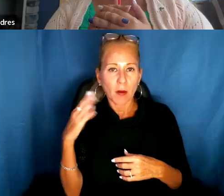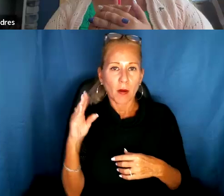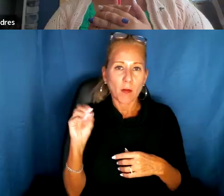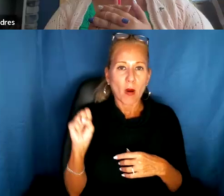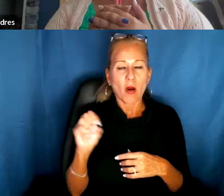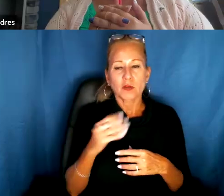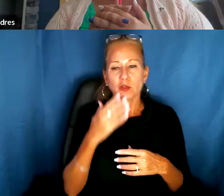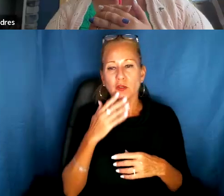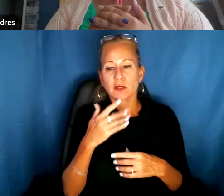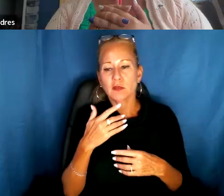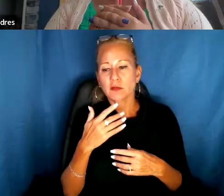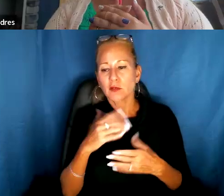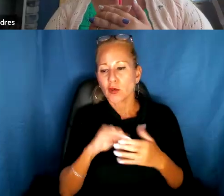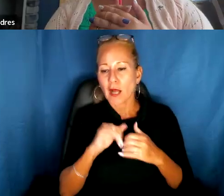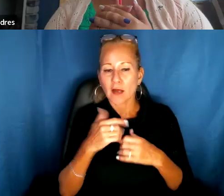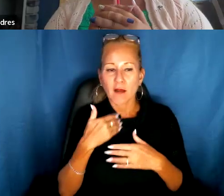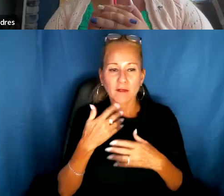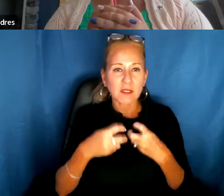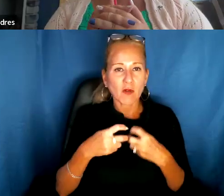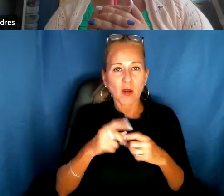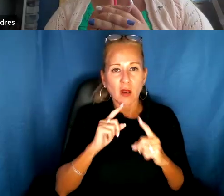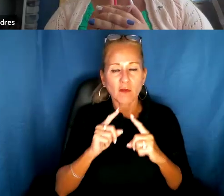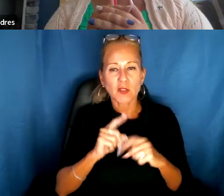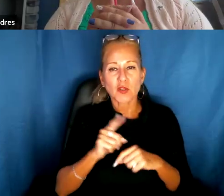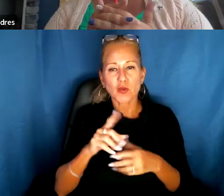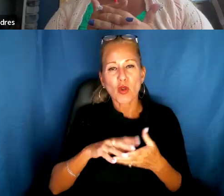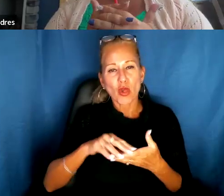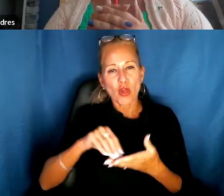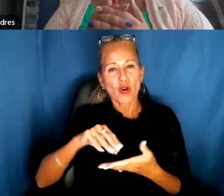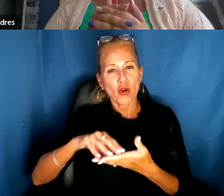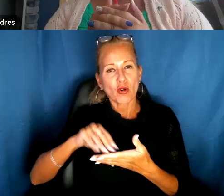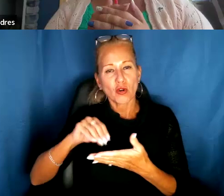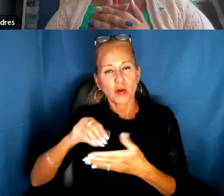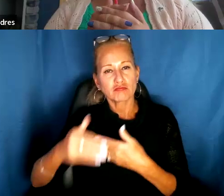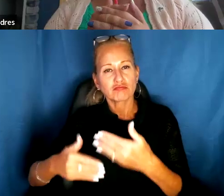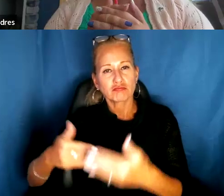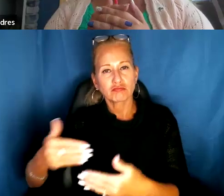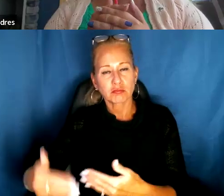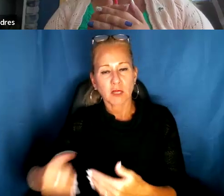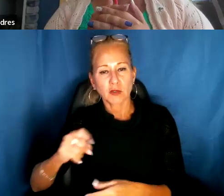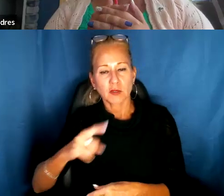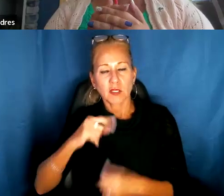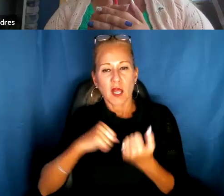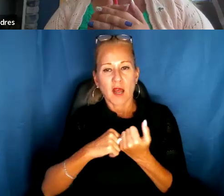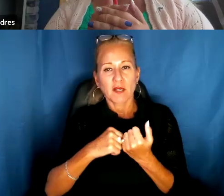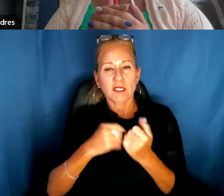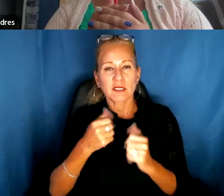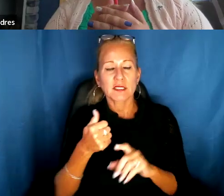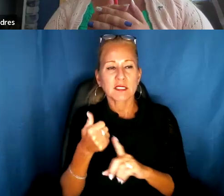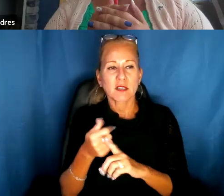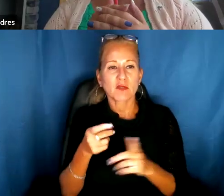those difficult conversations, things like that. So you're learning them along the way. I think advocacy and self-direction